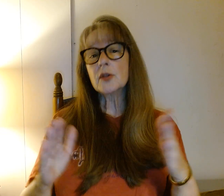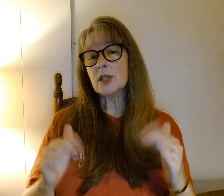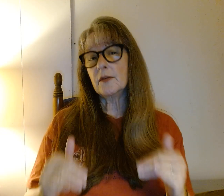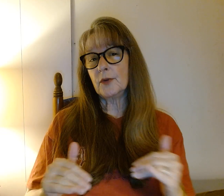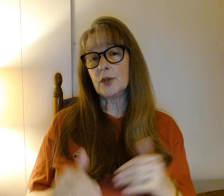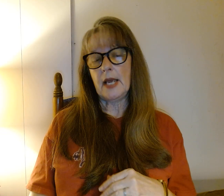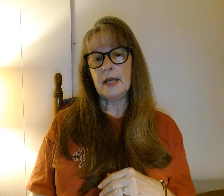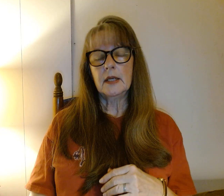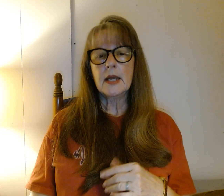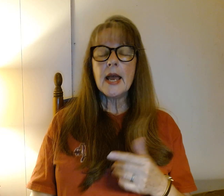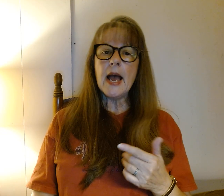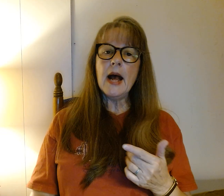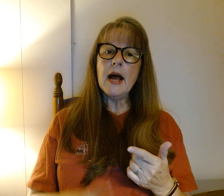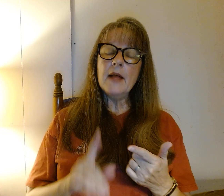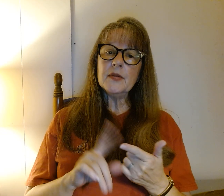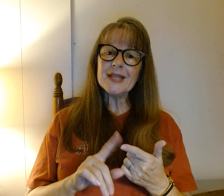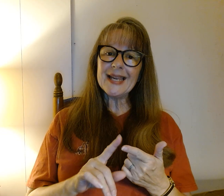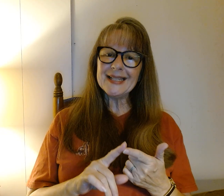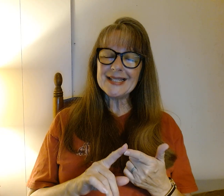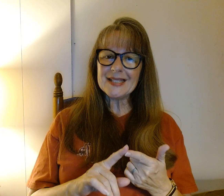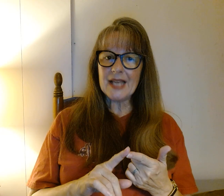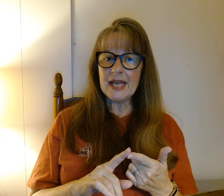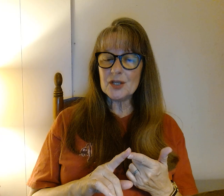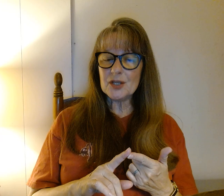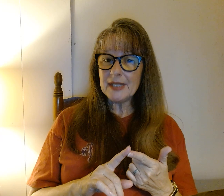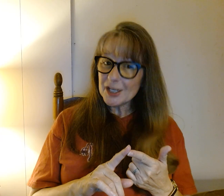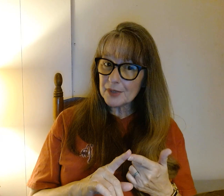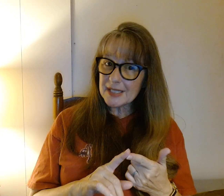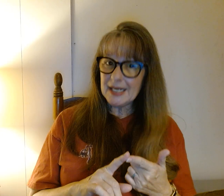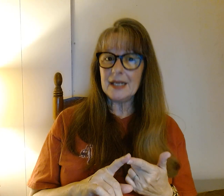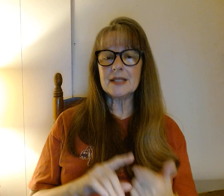the first set. And then the second set is really interesting because it's